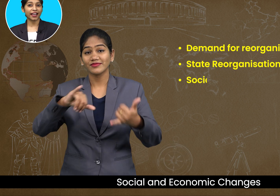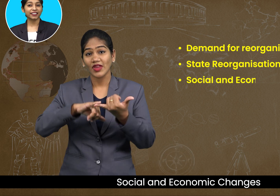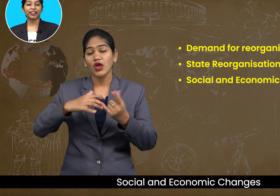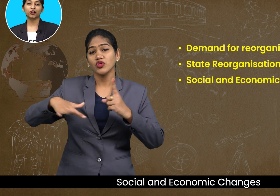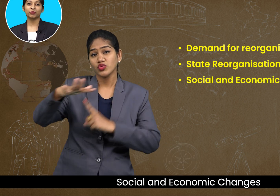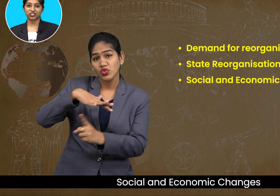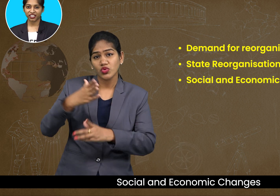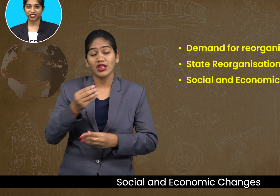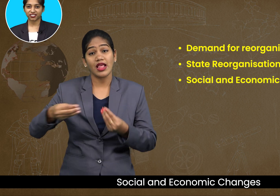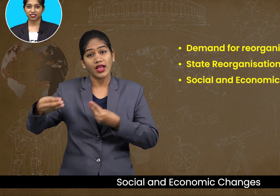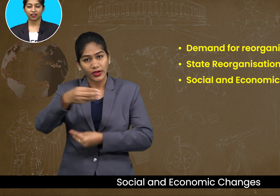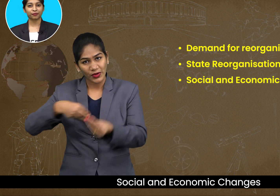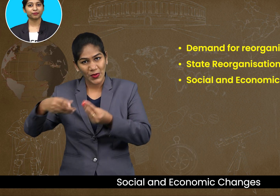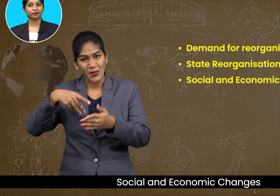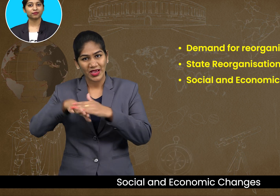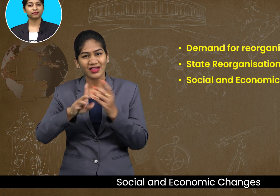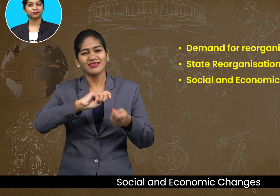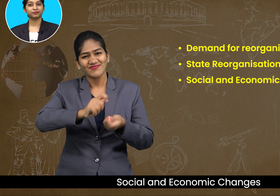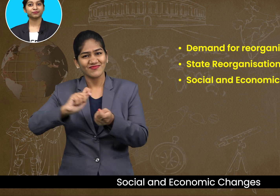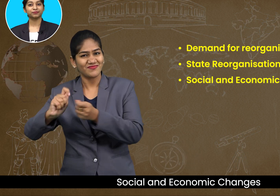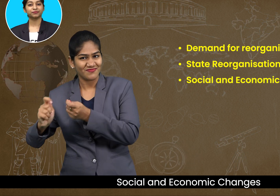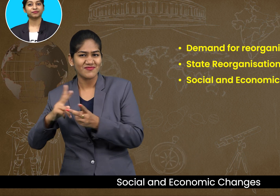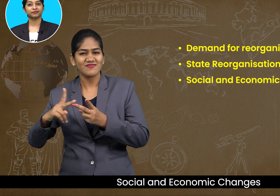social and economic changes,